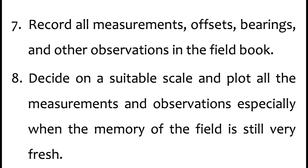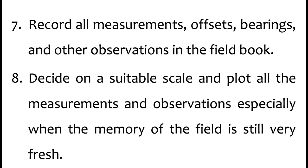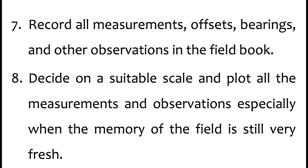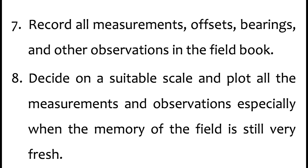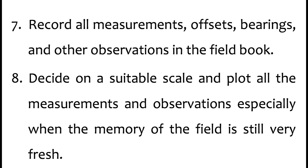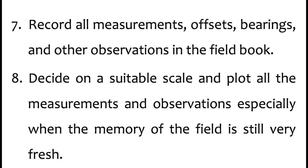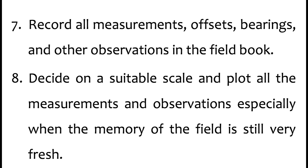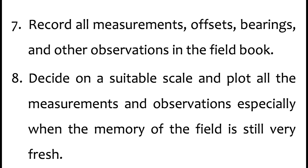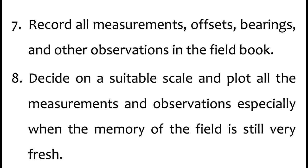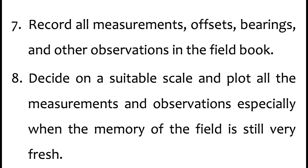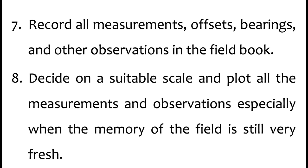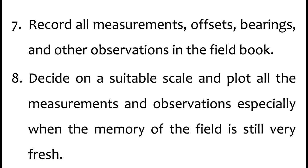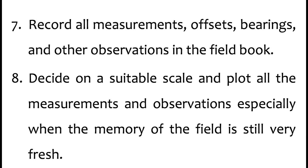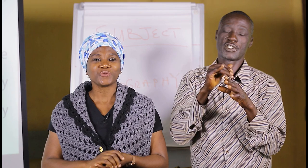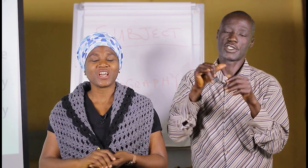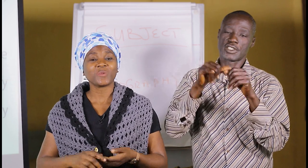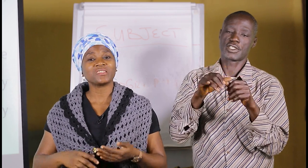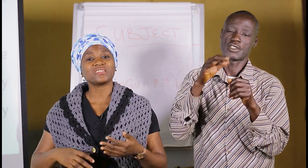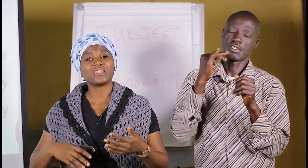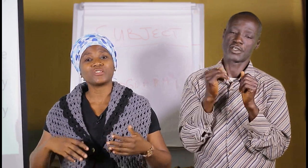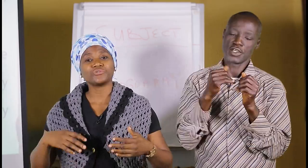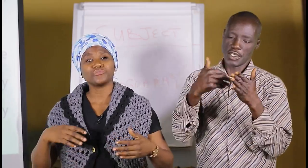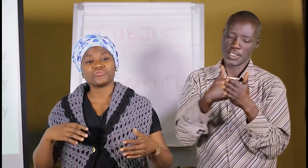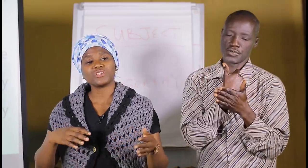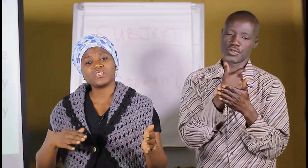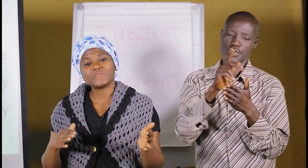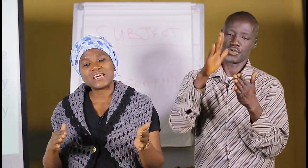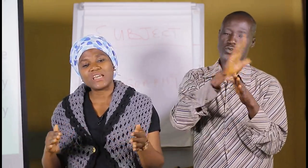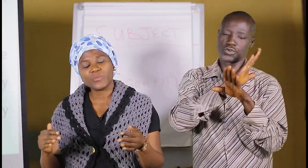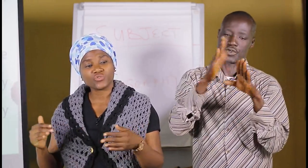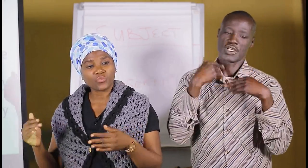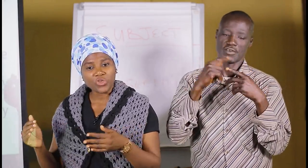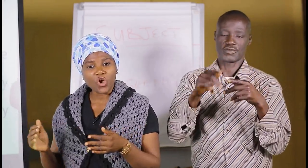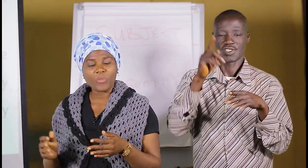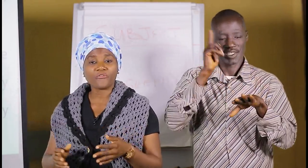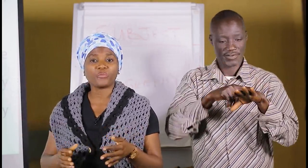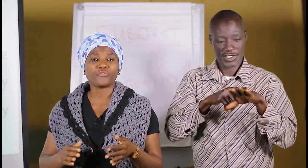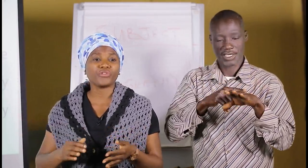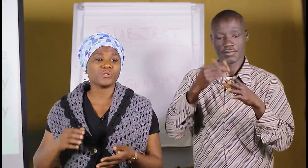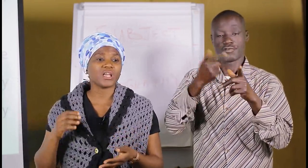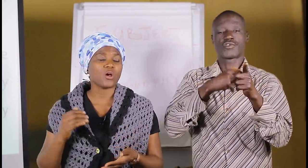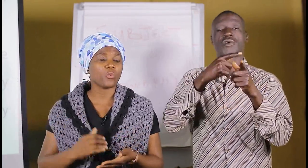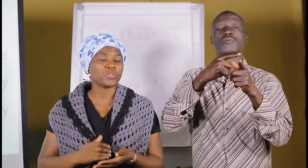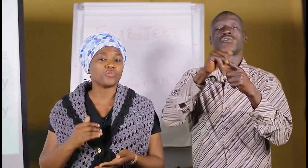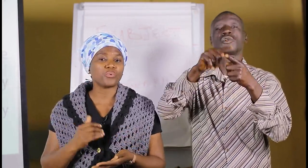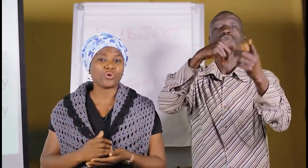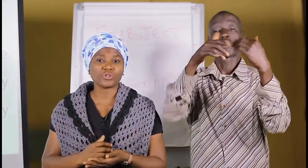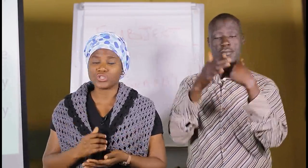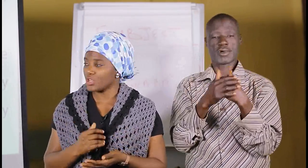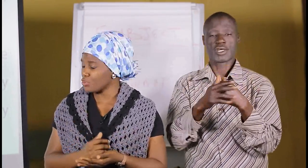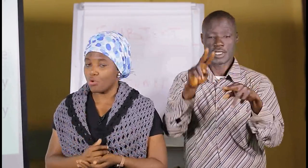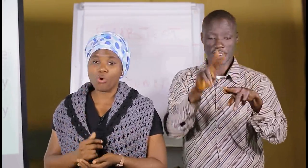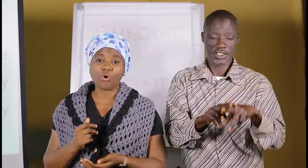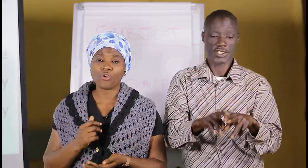memory of the field is still very fresh. So that means that you do not give time between when you come back from the field and when you